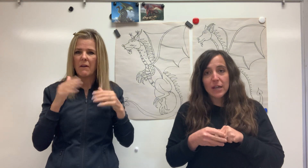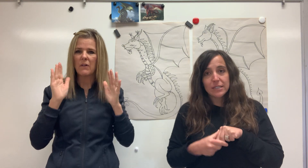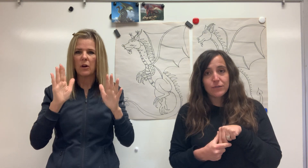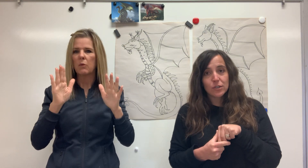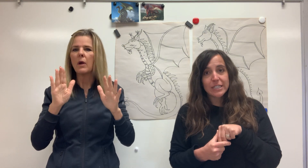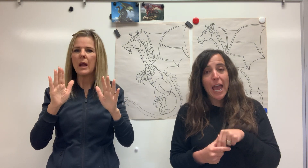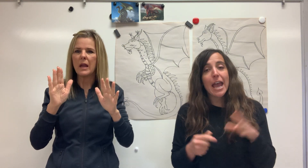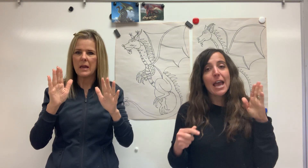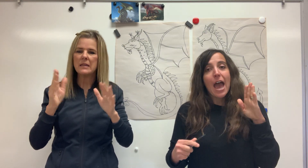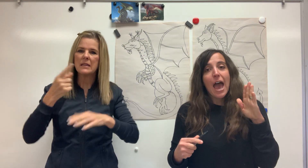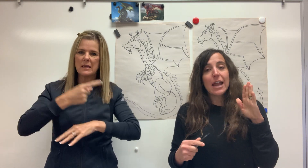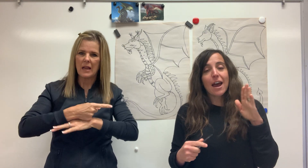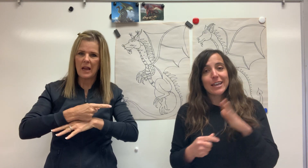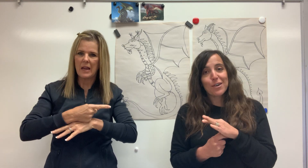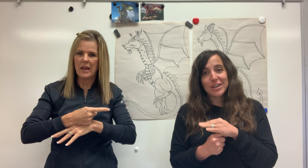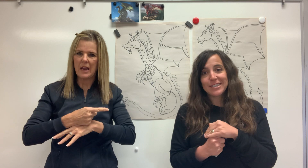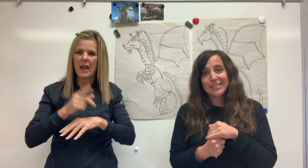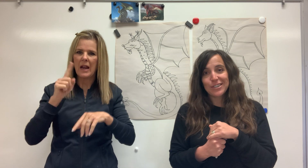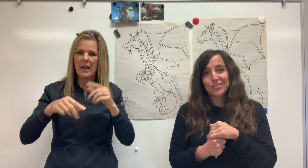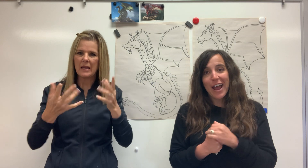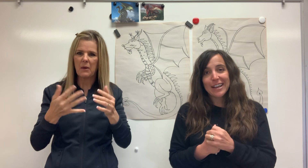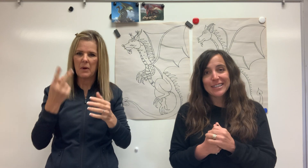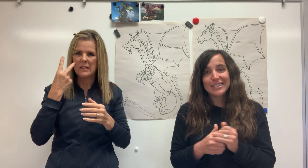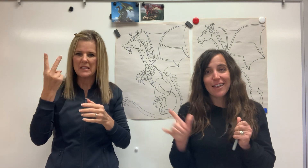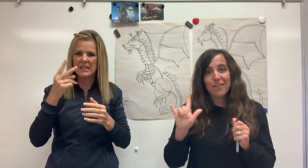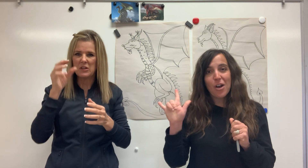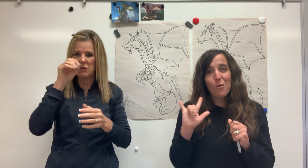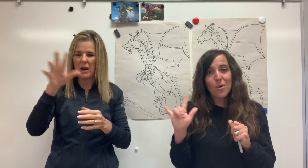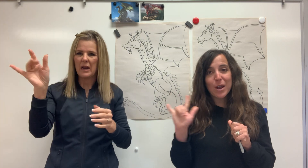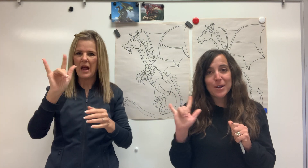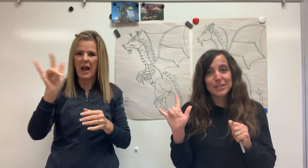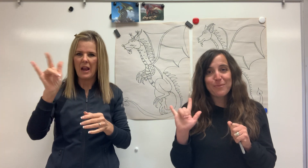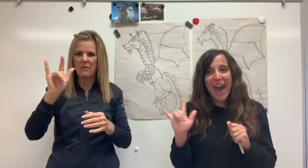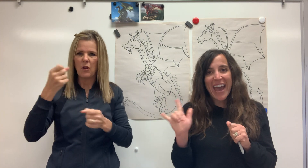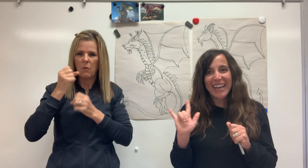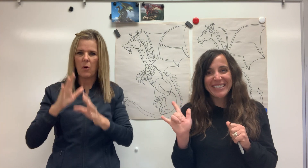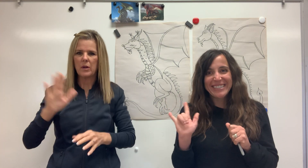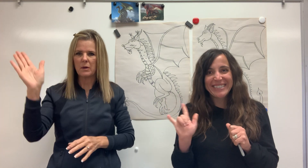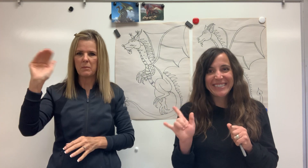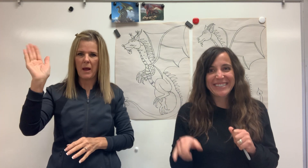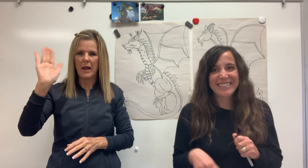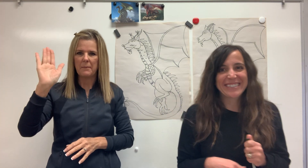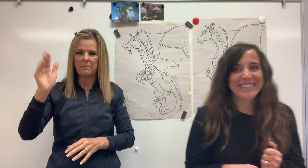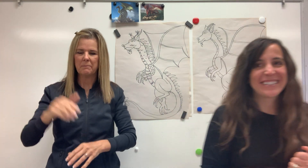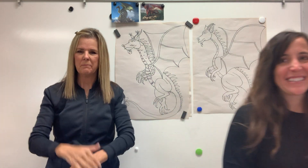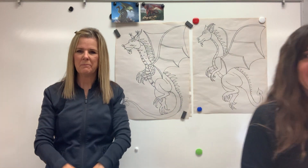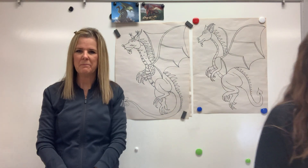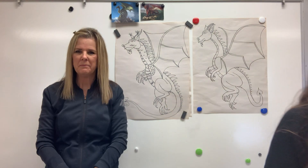great rest of your day, and I can't wait to see your dragons. I love y'all, warriors. Bye.